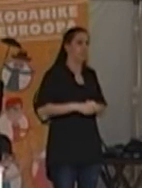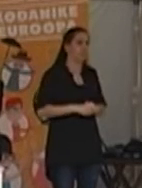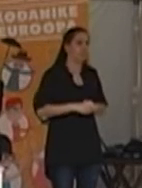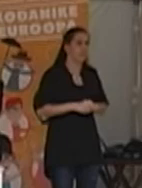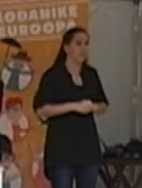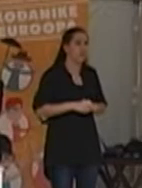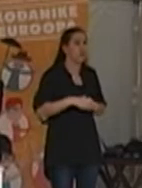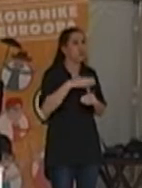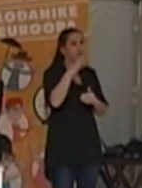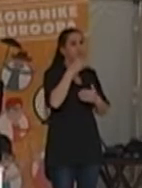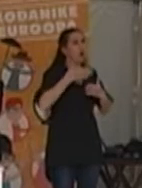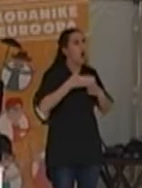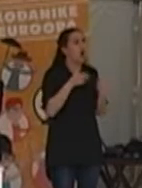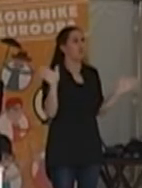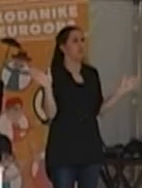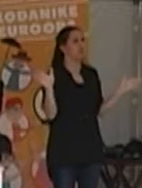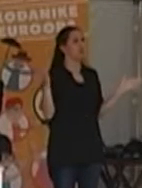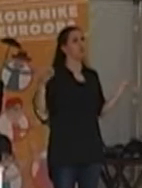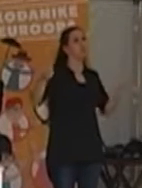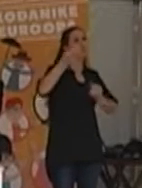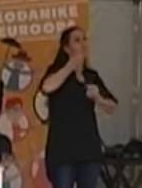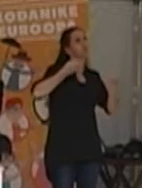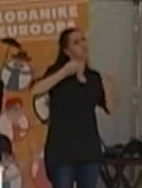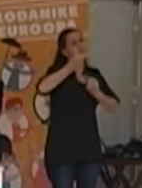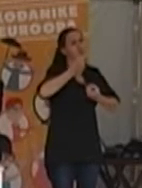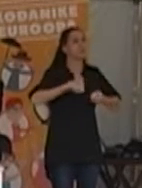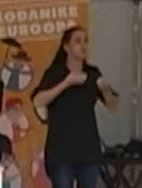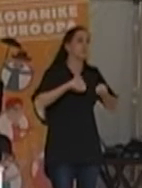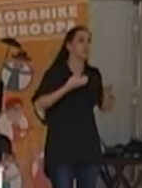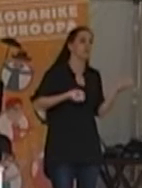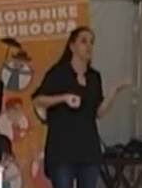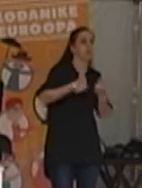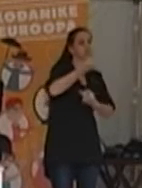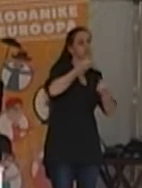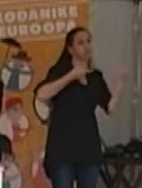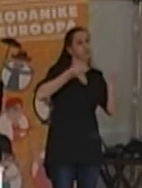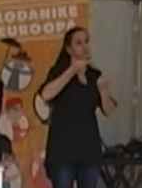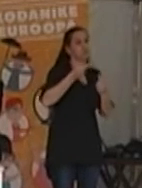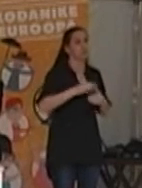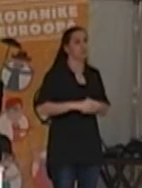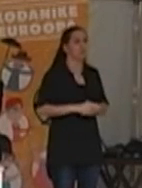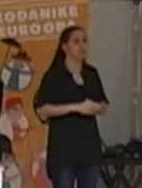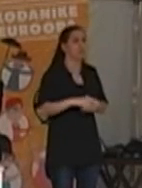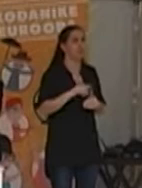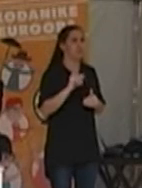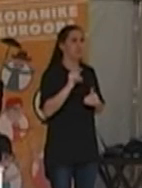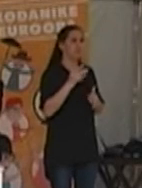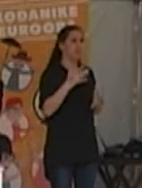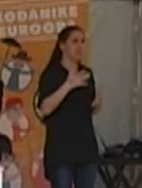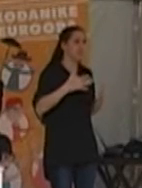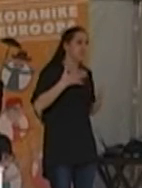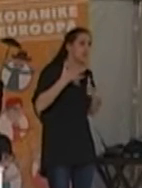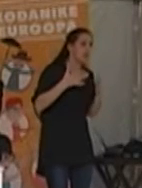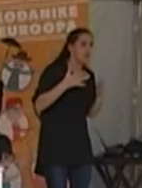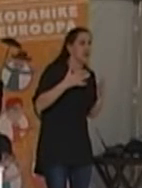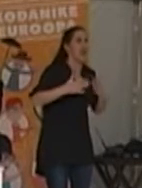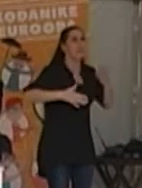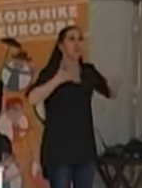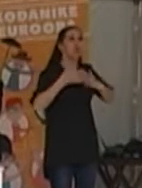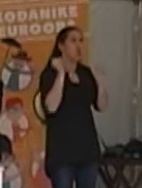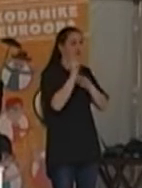discuss it openly and a bit unpassioned, but still with emotions.